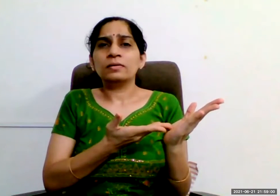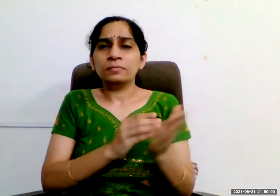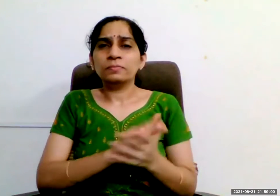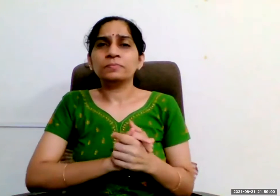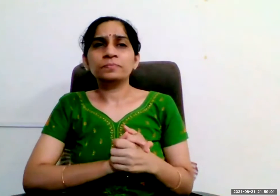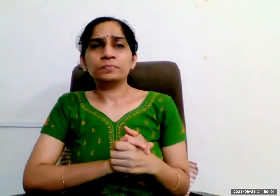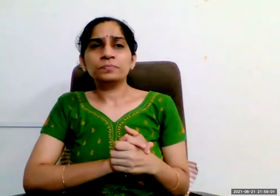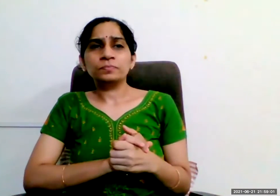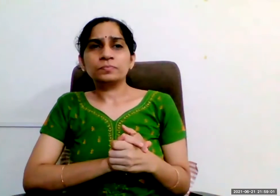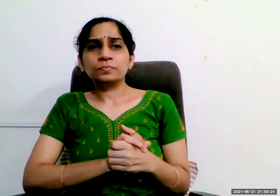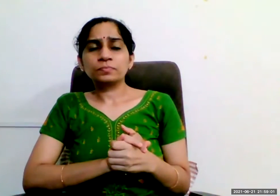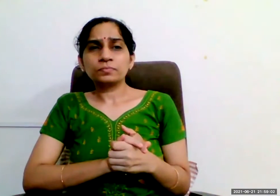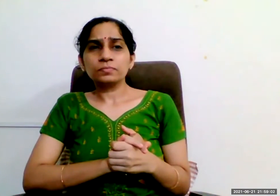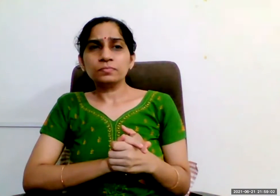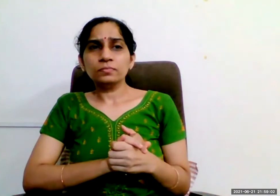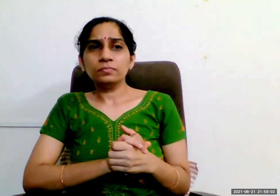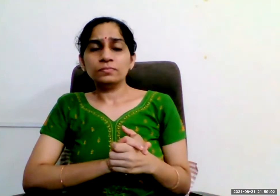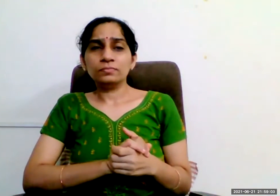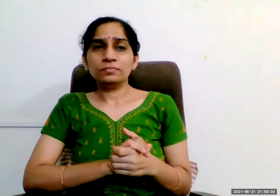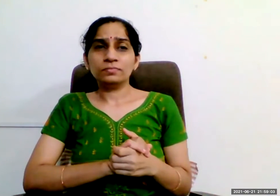It begins actually, the Bhagavad Gita begins when,